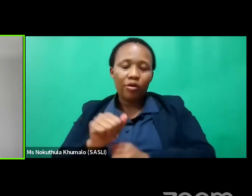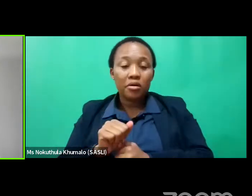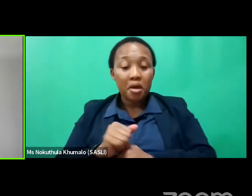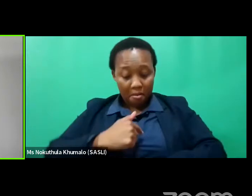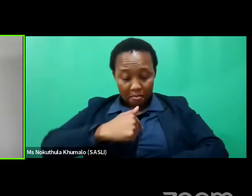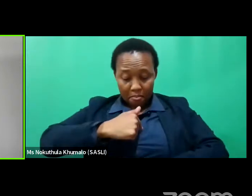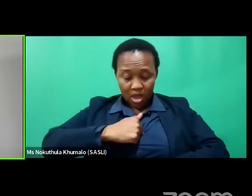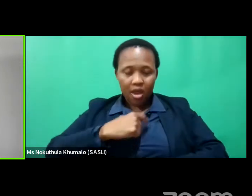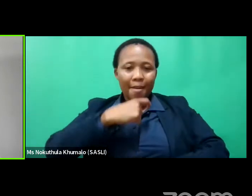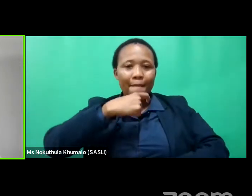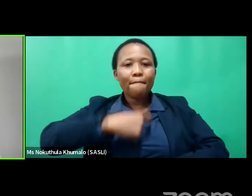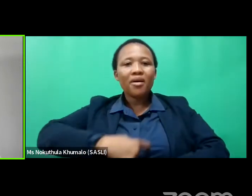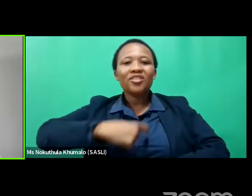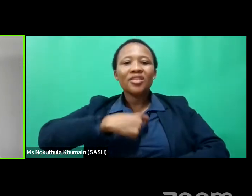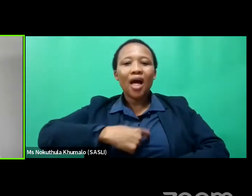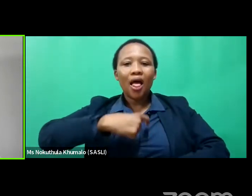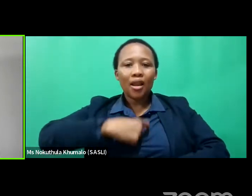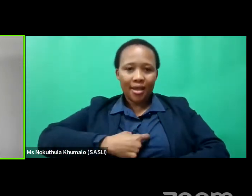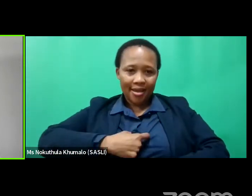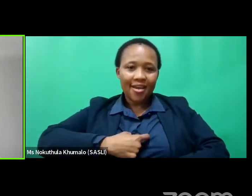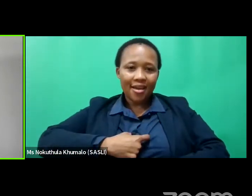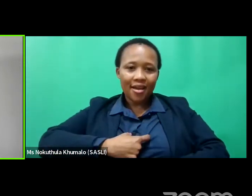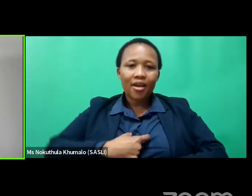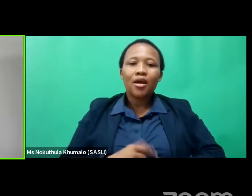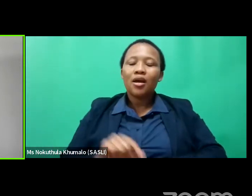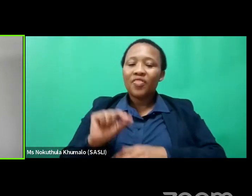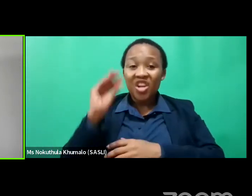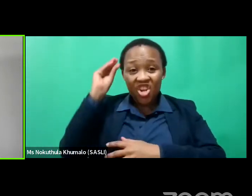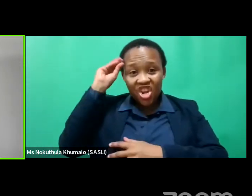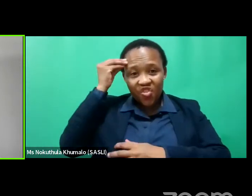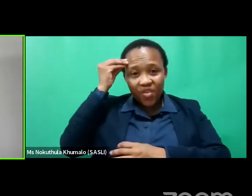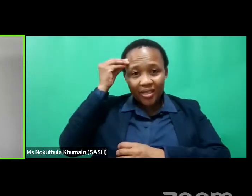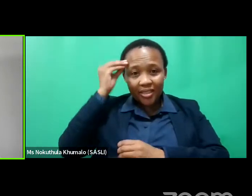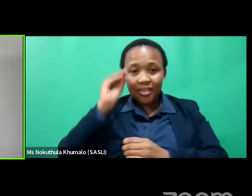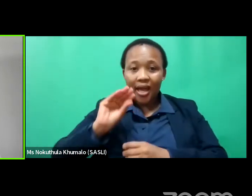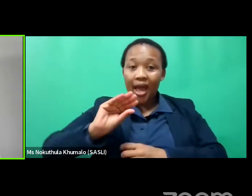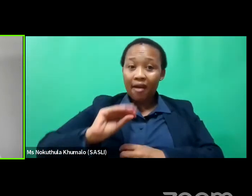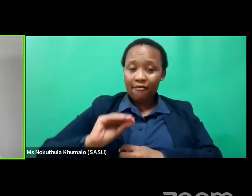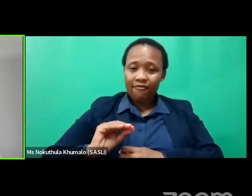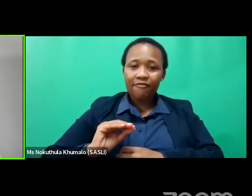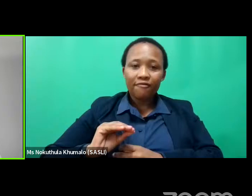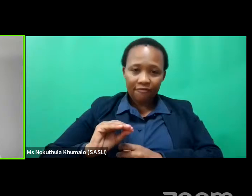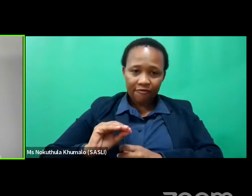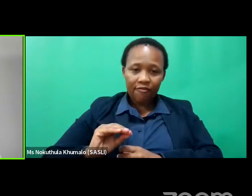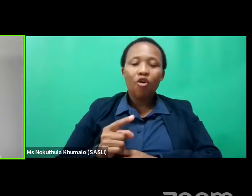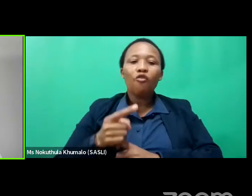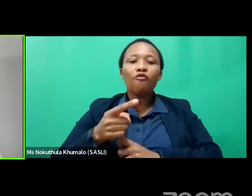keen interest to continue to be part of the scholarly work as well as